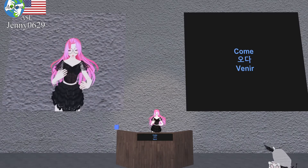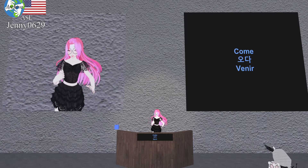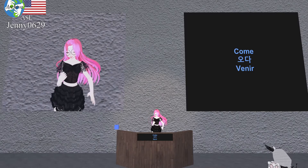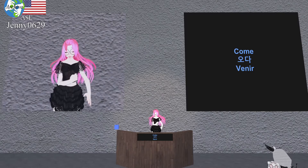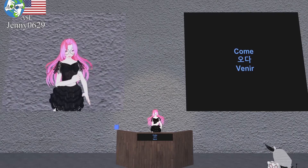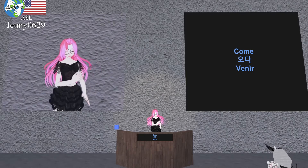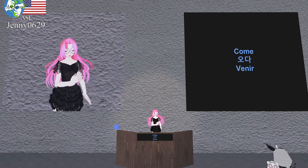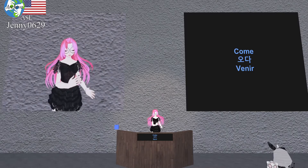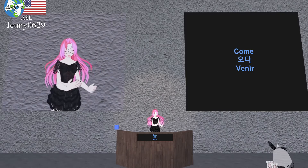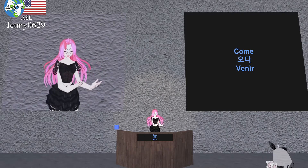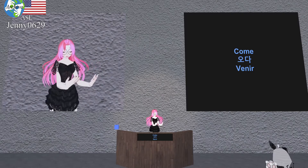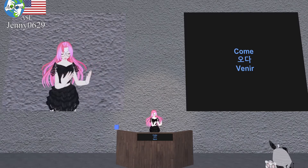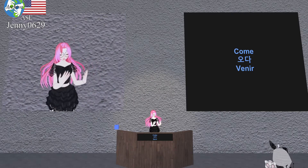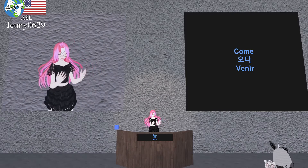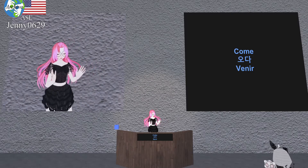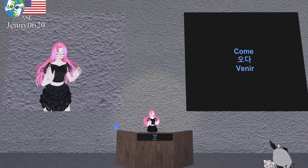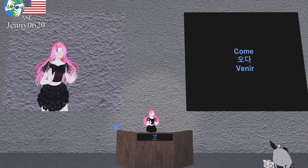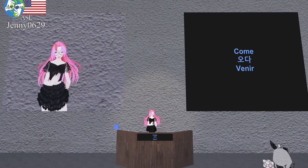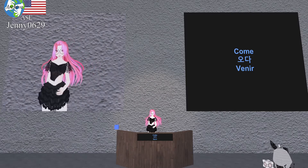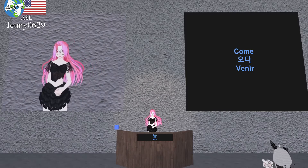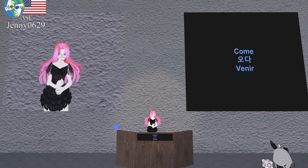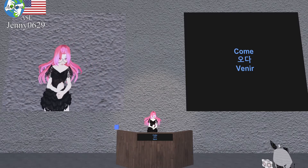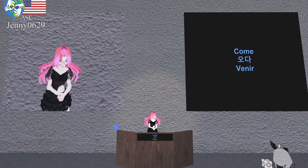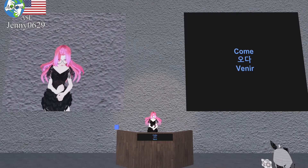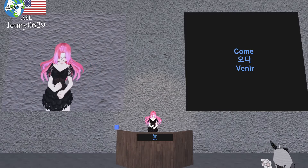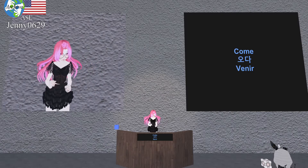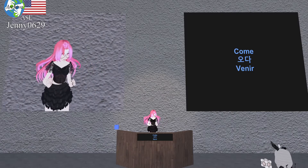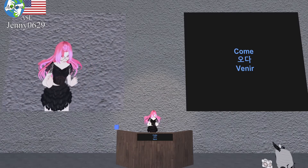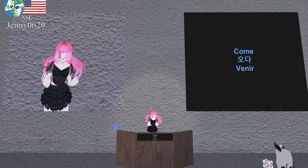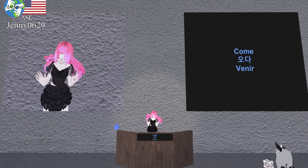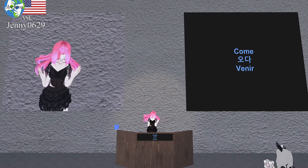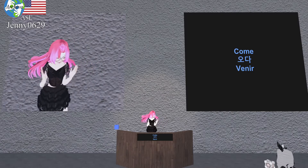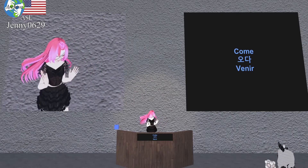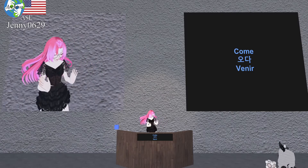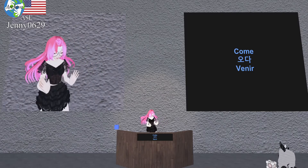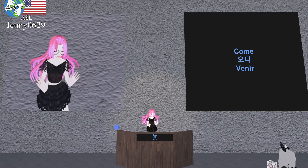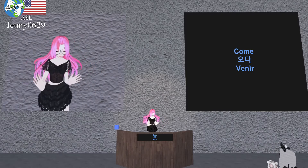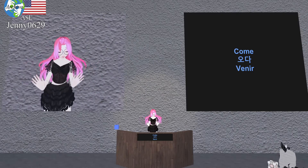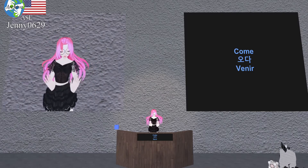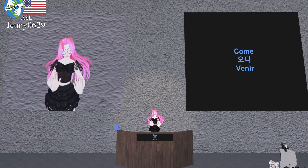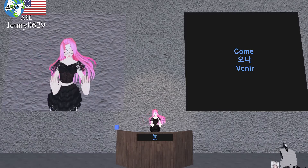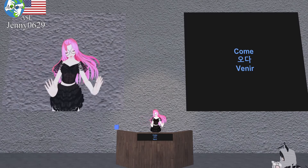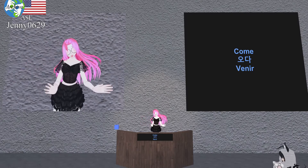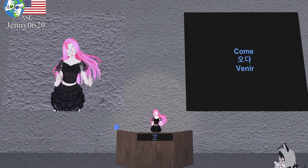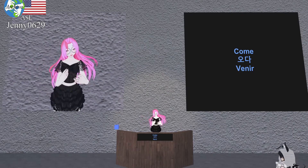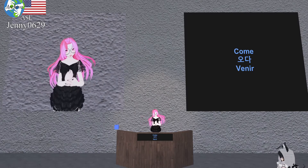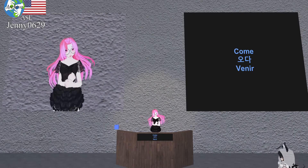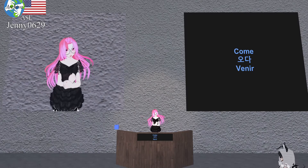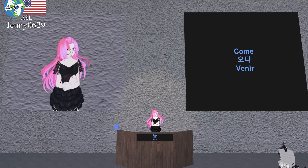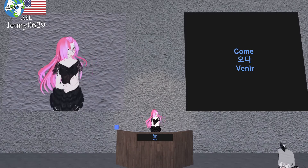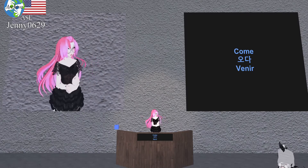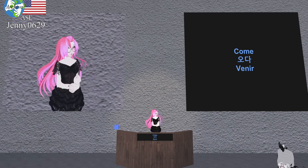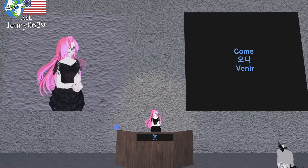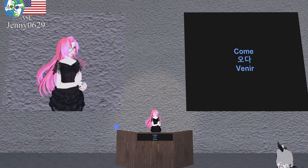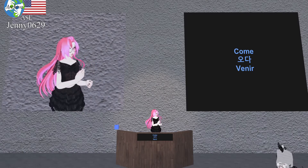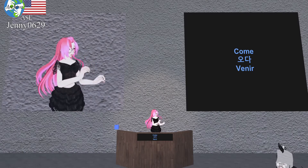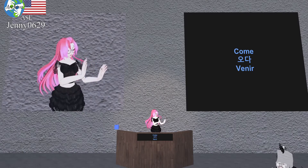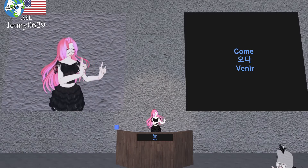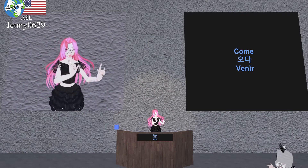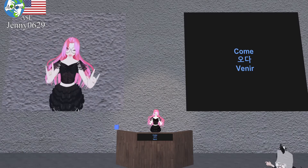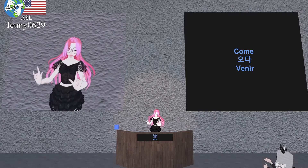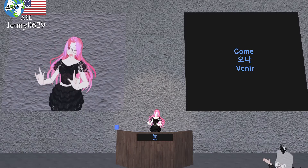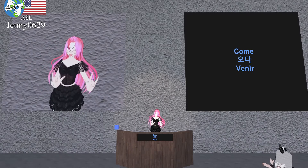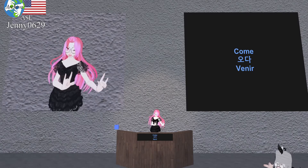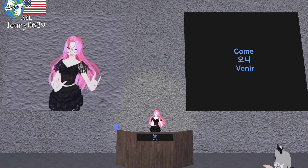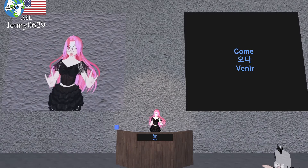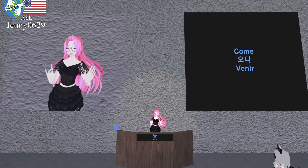or admin, the staff. They kind of come up and they're like, I hope they don't ban me, you know, whatever. No, like, we're here. We love you. You know,